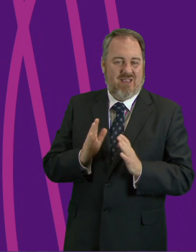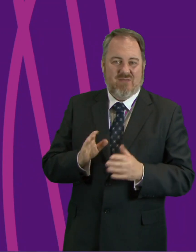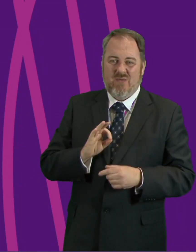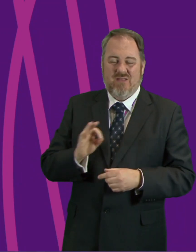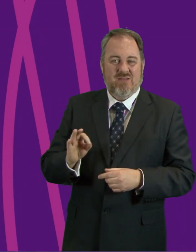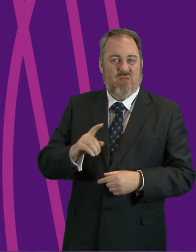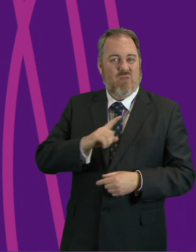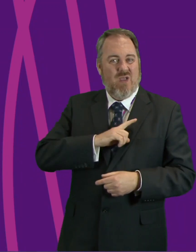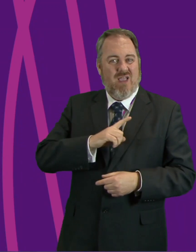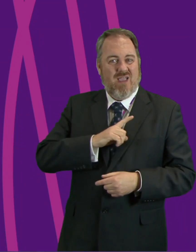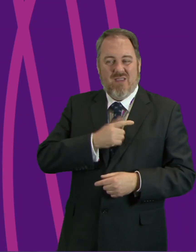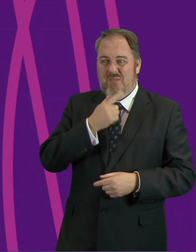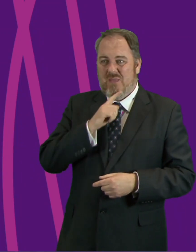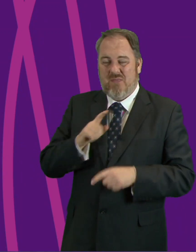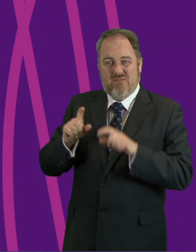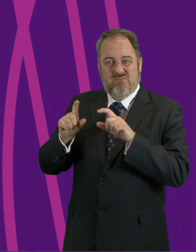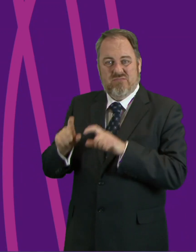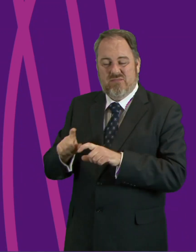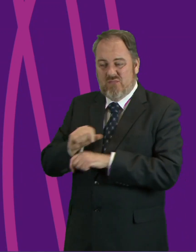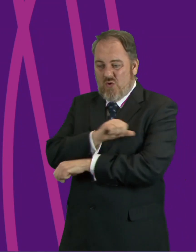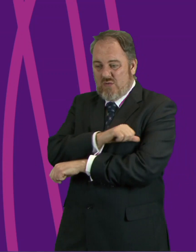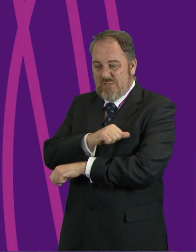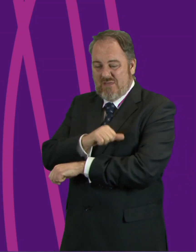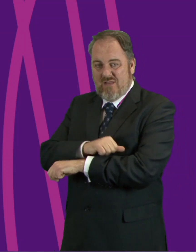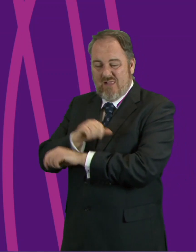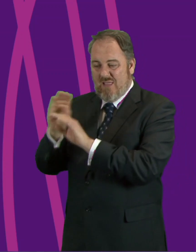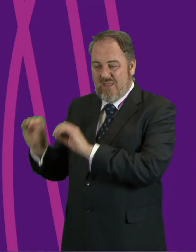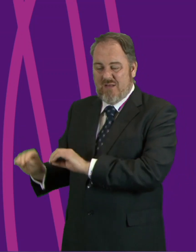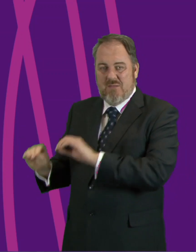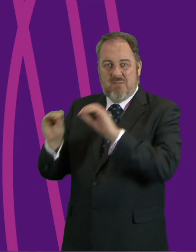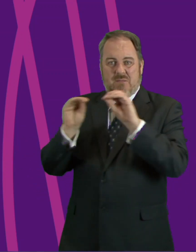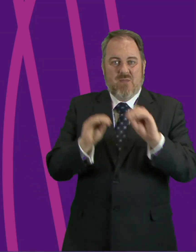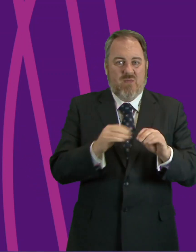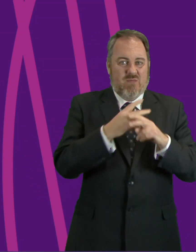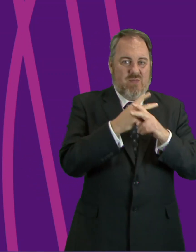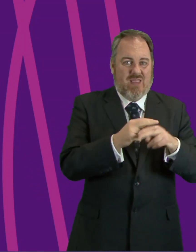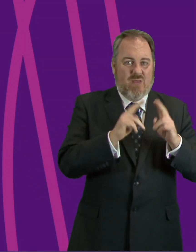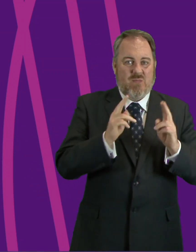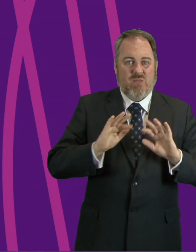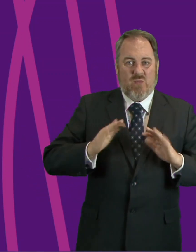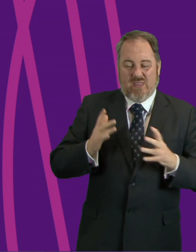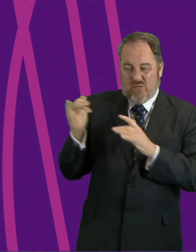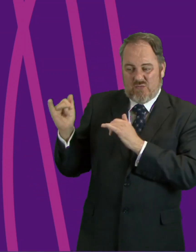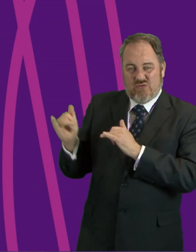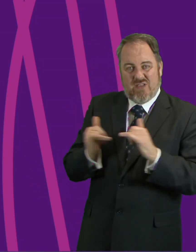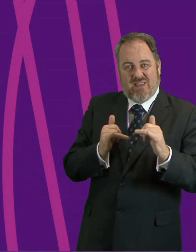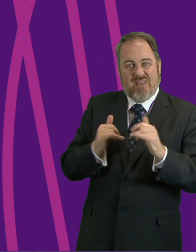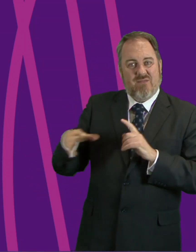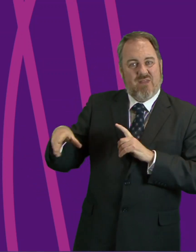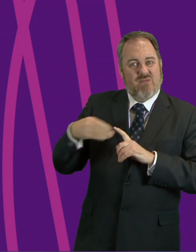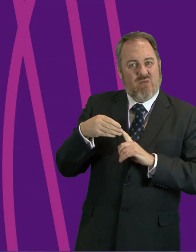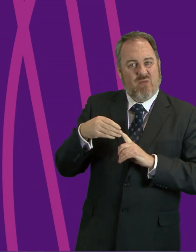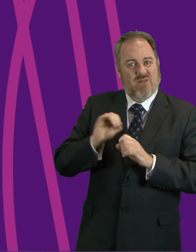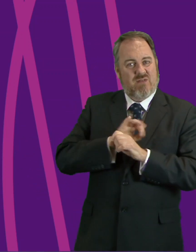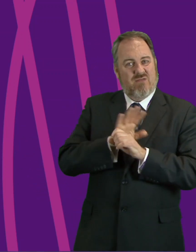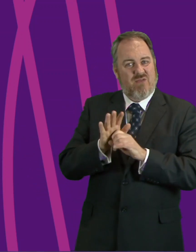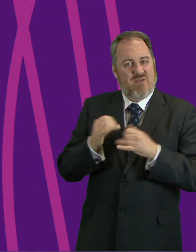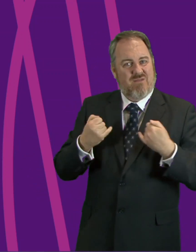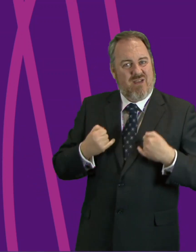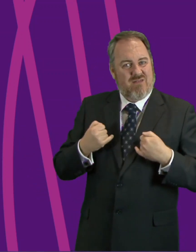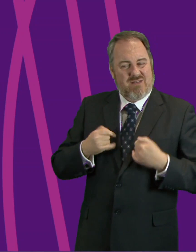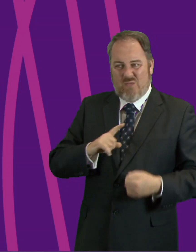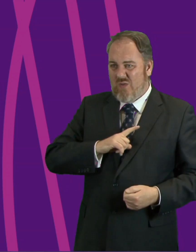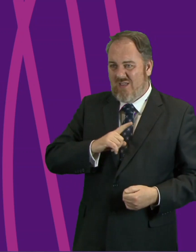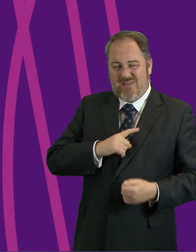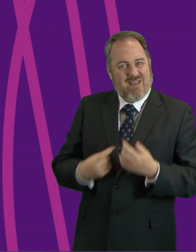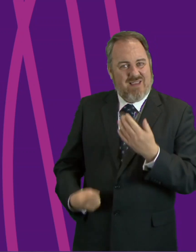discharge patients from hospital to care homes without establishing whether or not they are positive for COVID-19? I am not